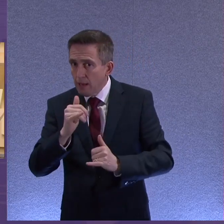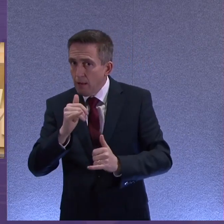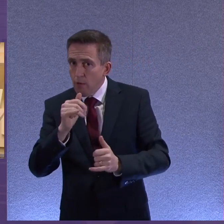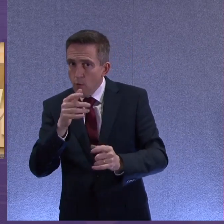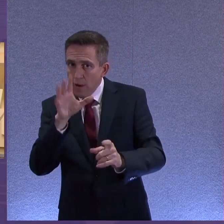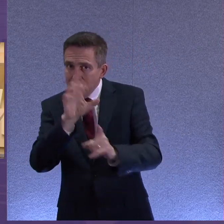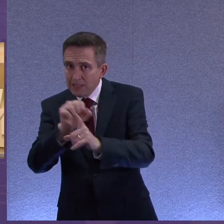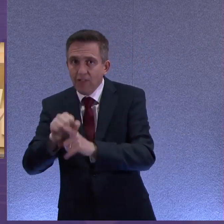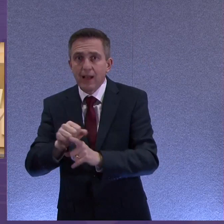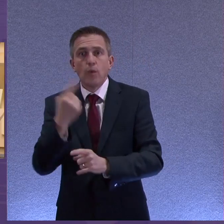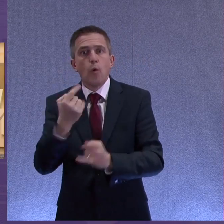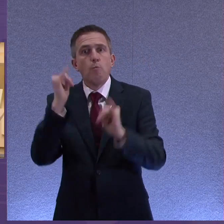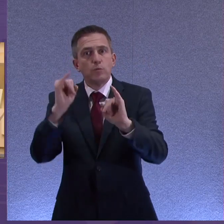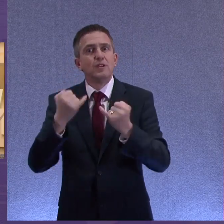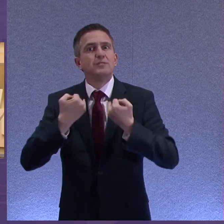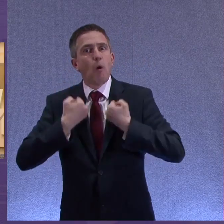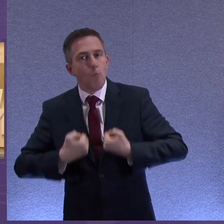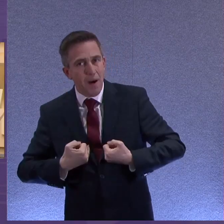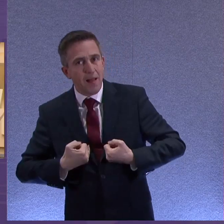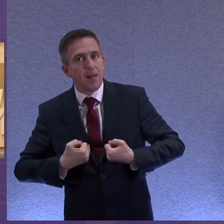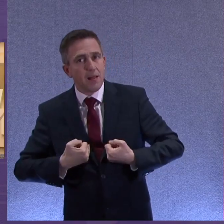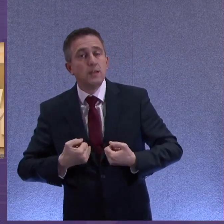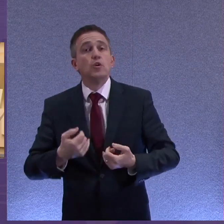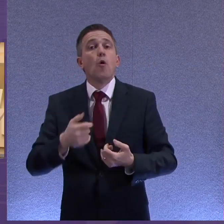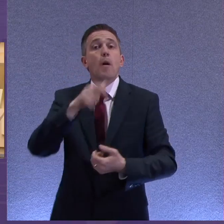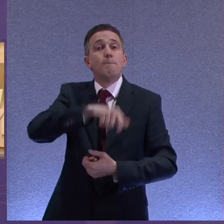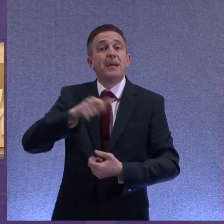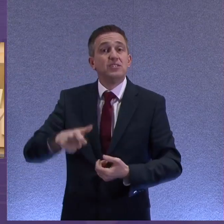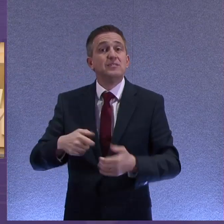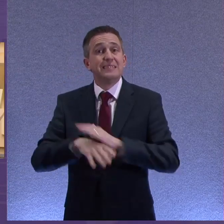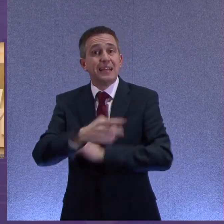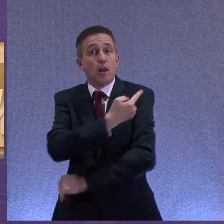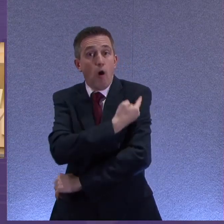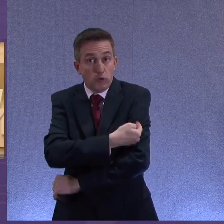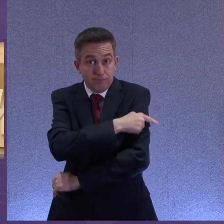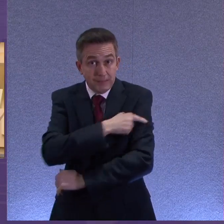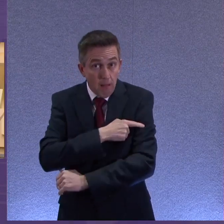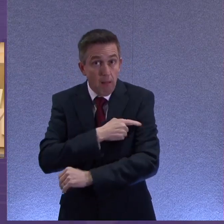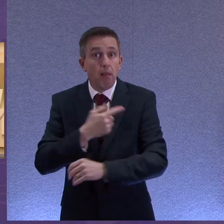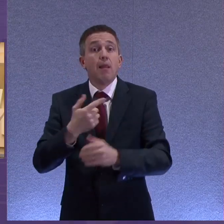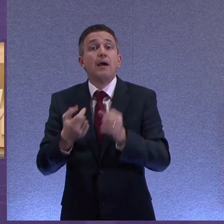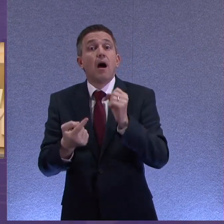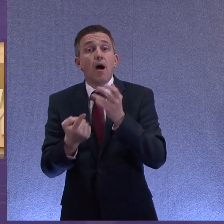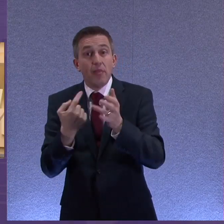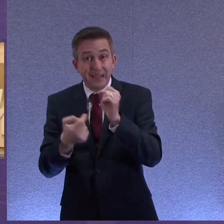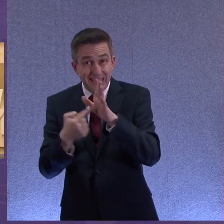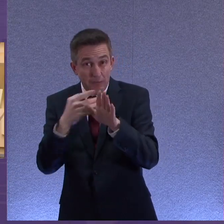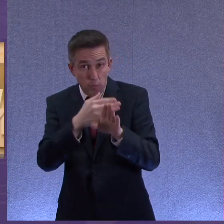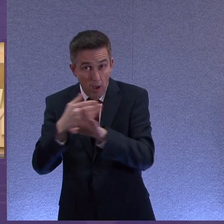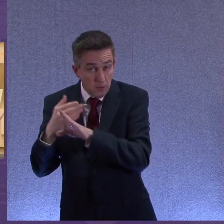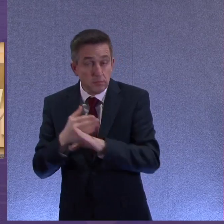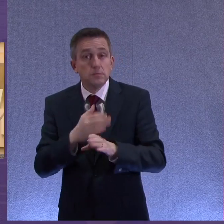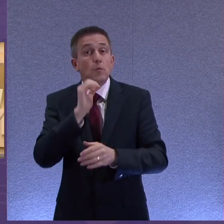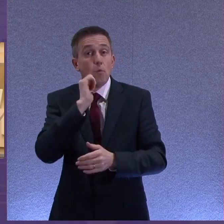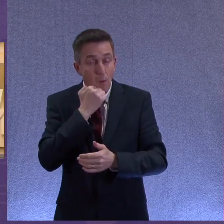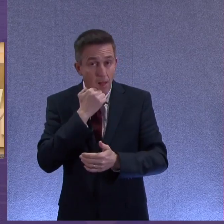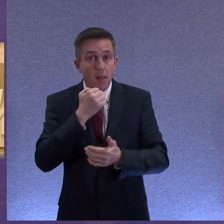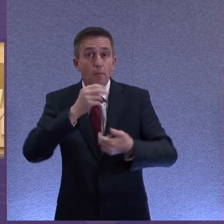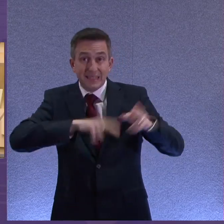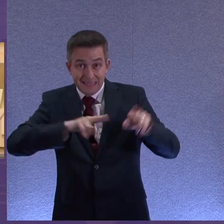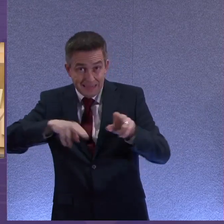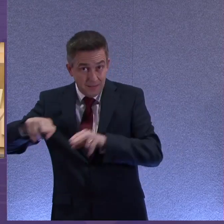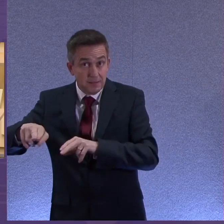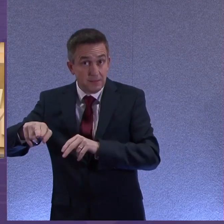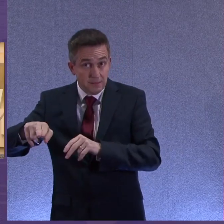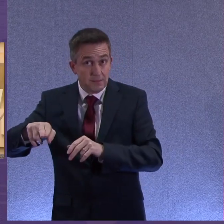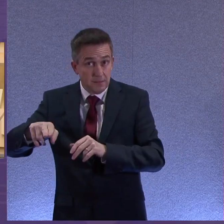most seriously unwell. That is why patients in hospital will be tested. Key workers, and the announcement that the Health Secretary indicated will be coming soon,